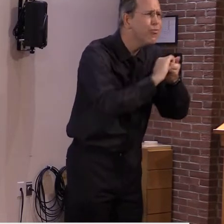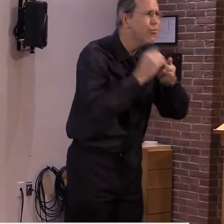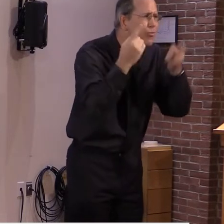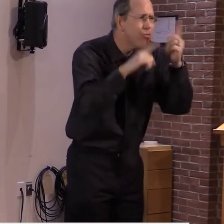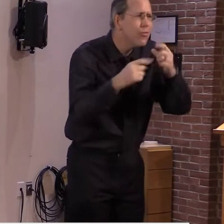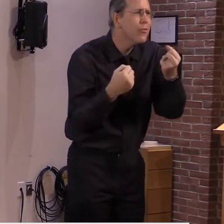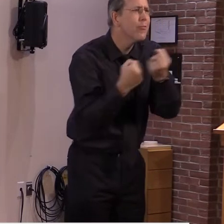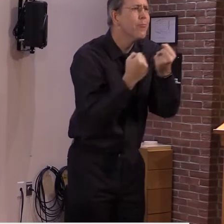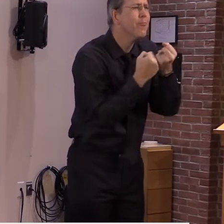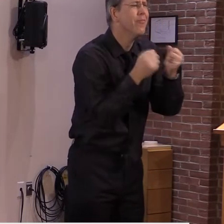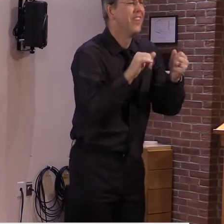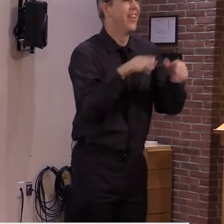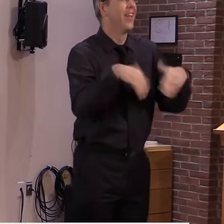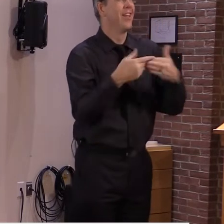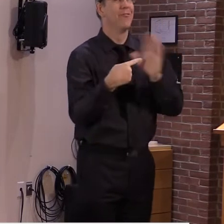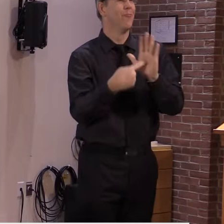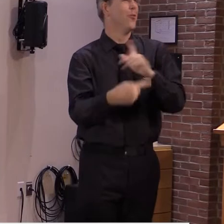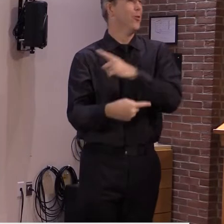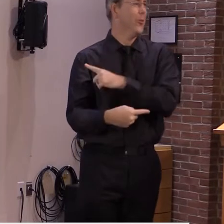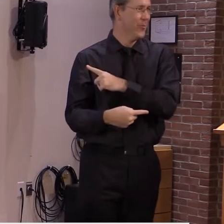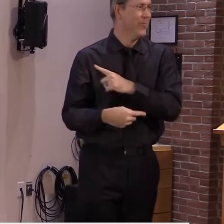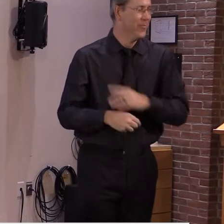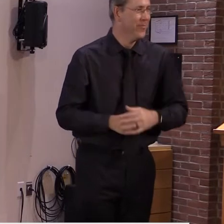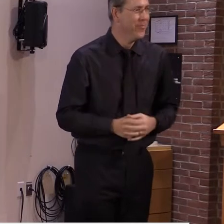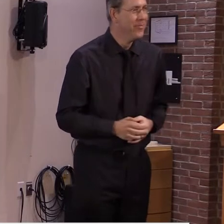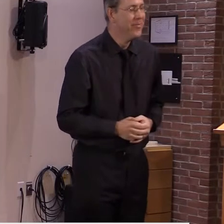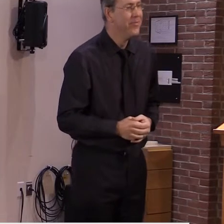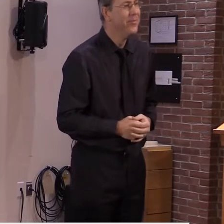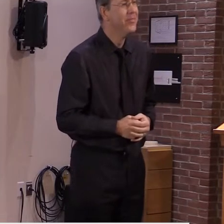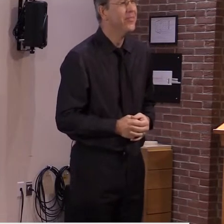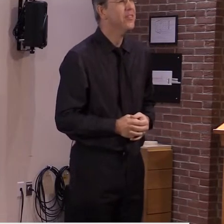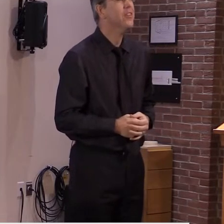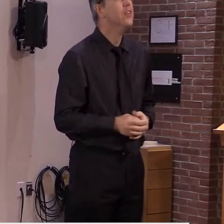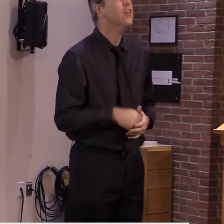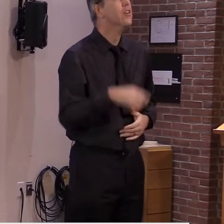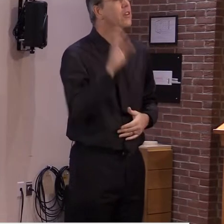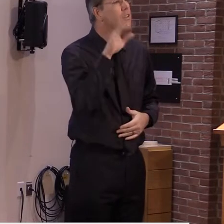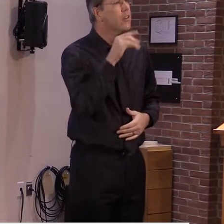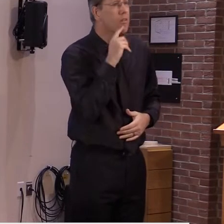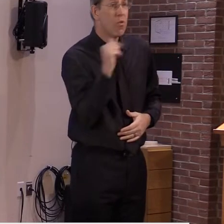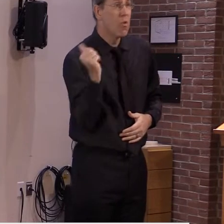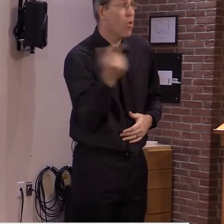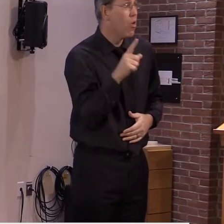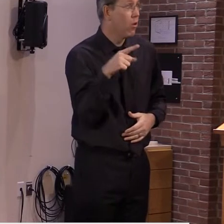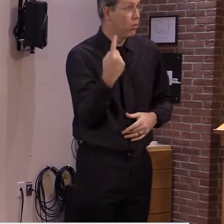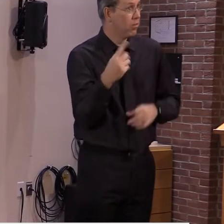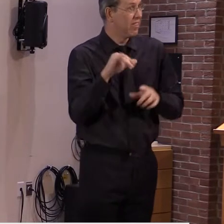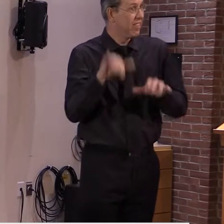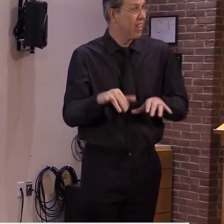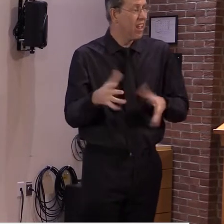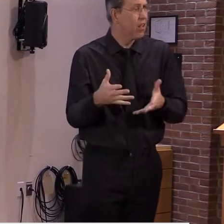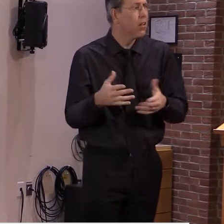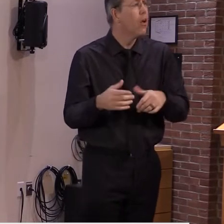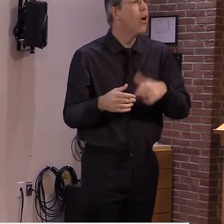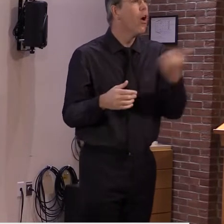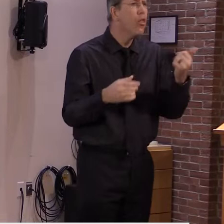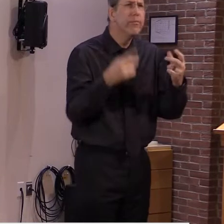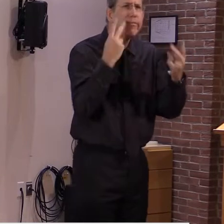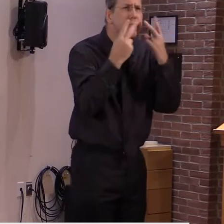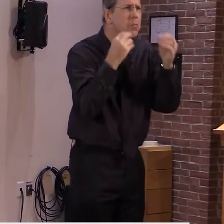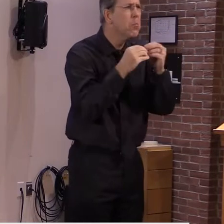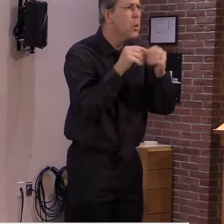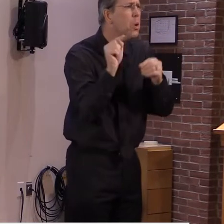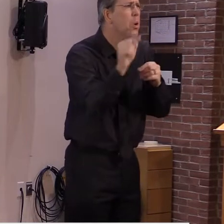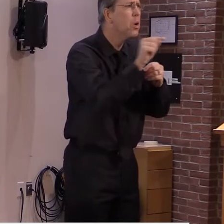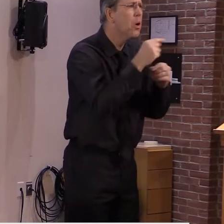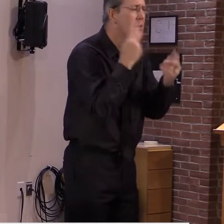us. Now, not all of these acts of kindness are as visible, but they are meaningful. For instance, I recently